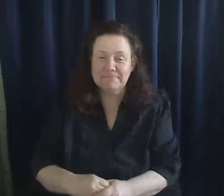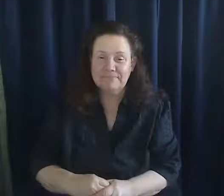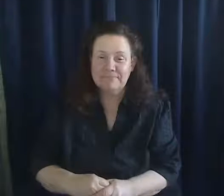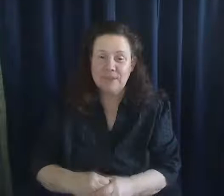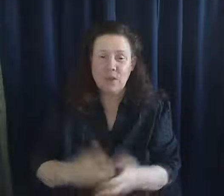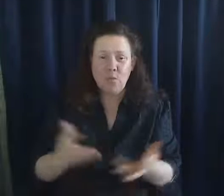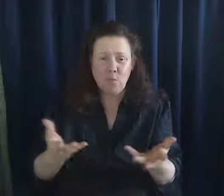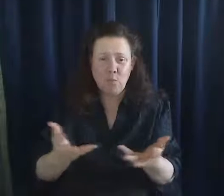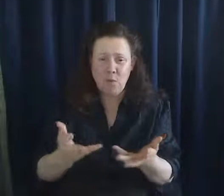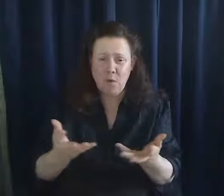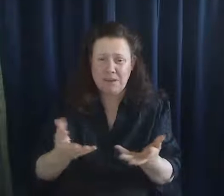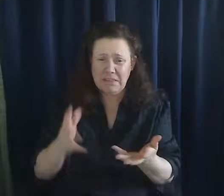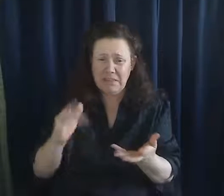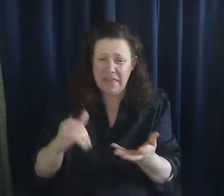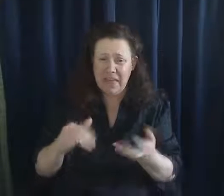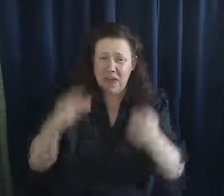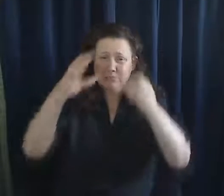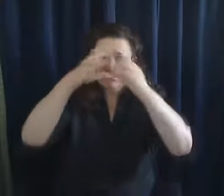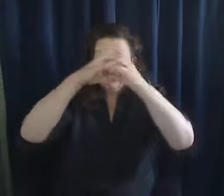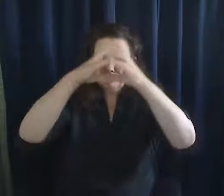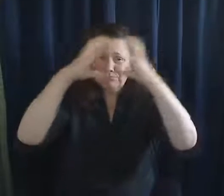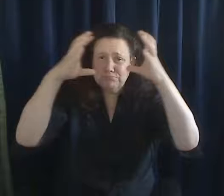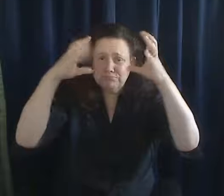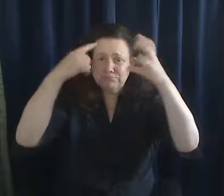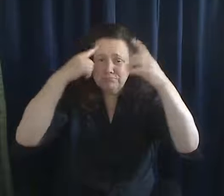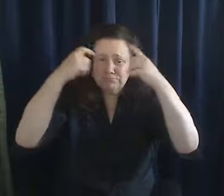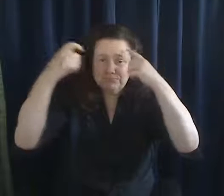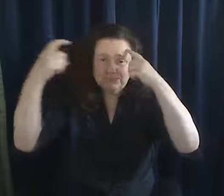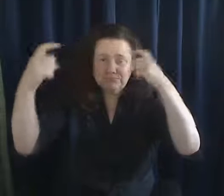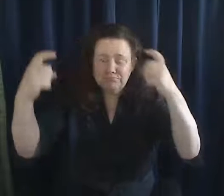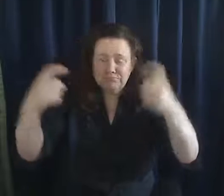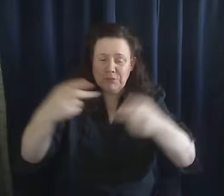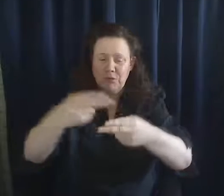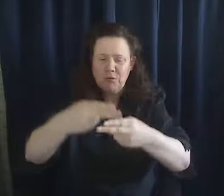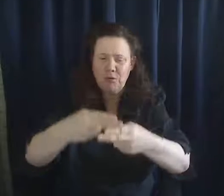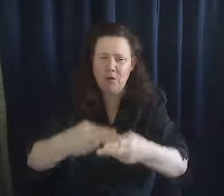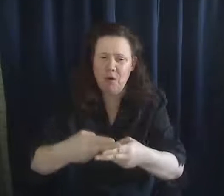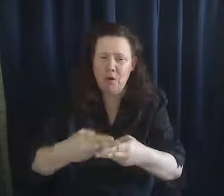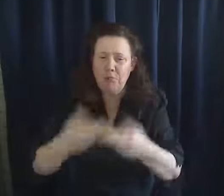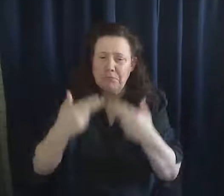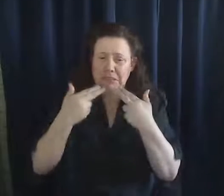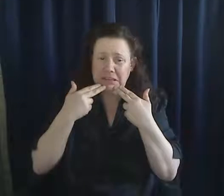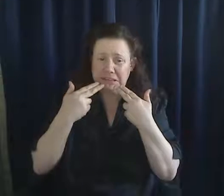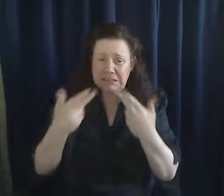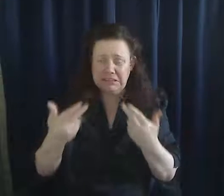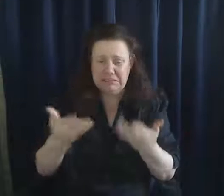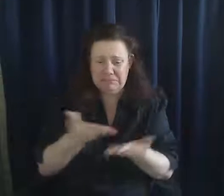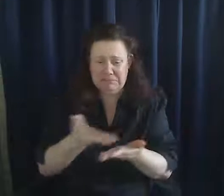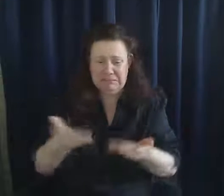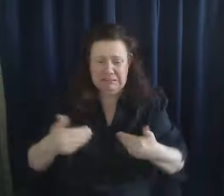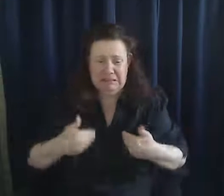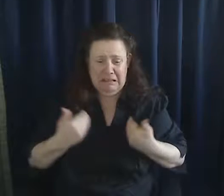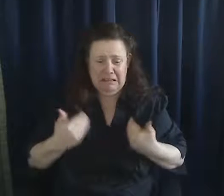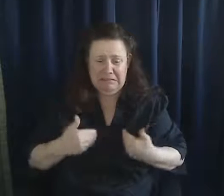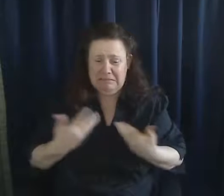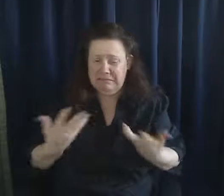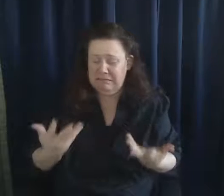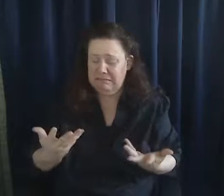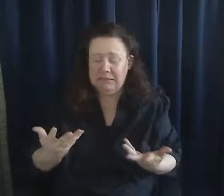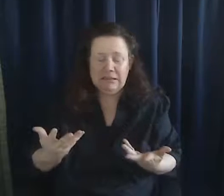What is this illusion called? The innocence of you. Maybe